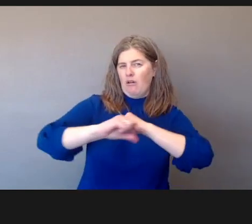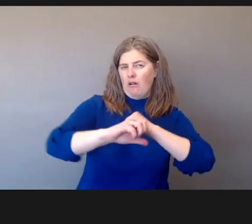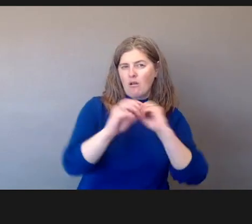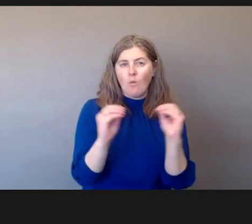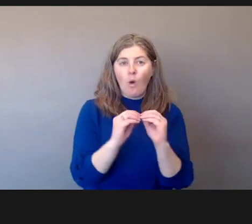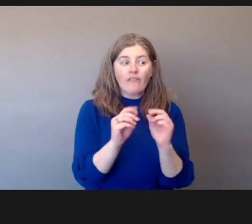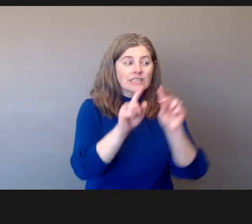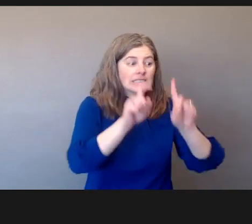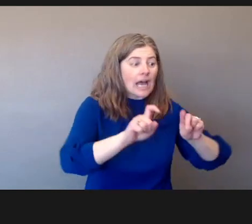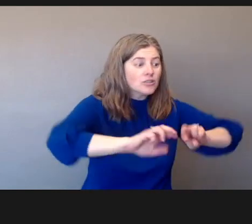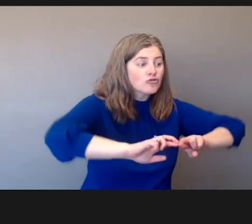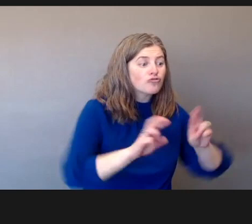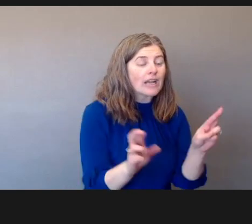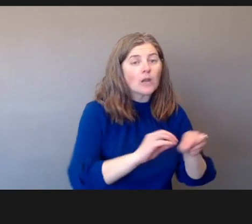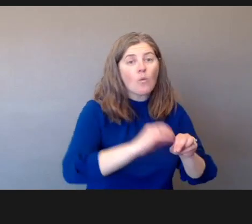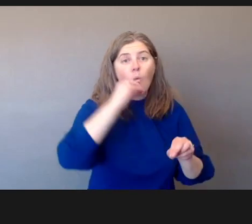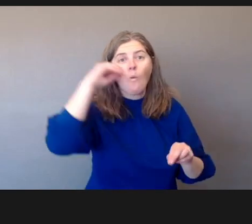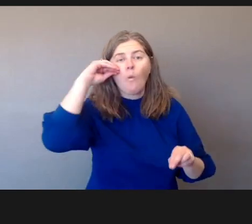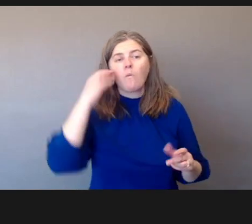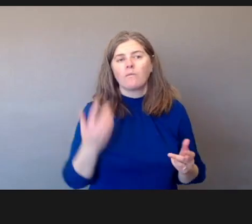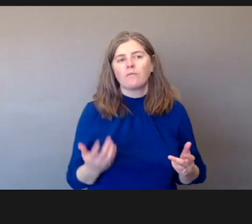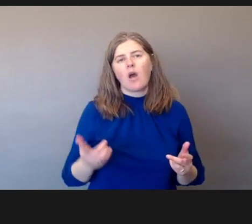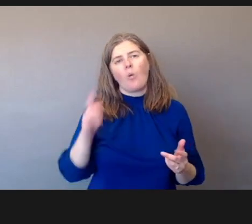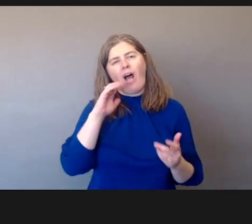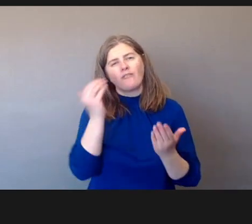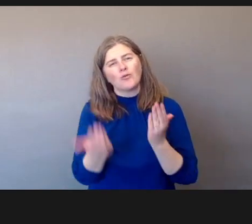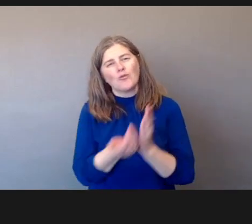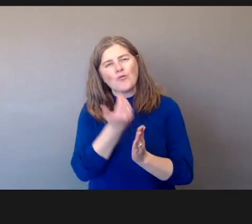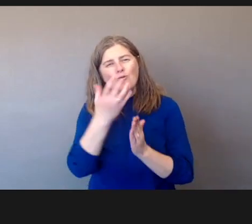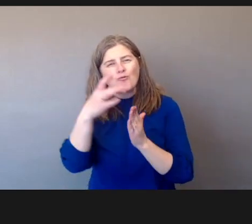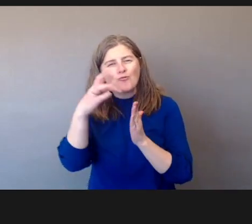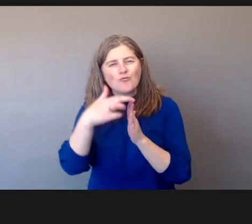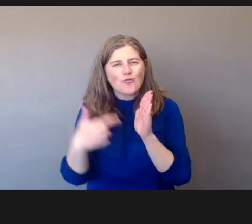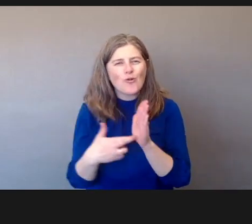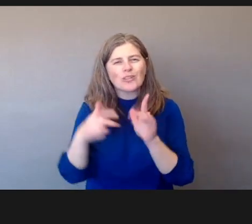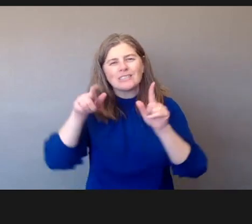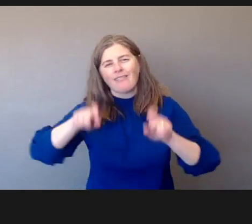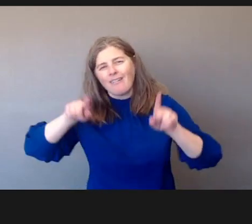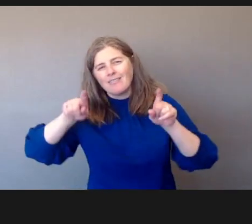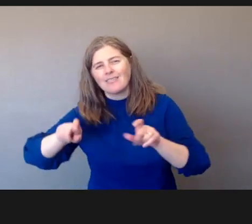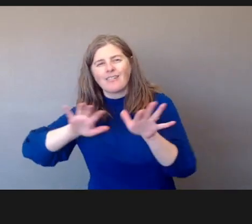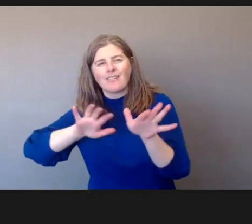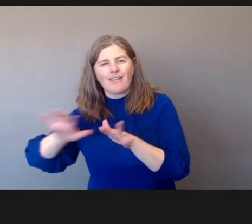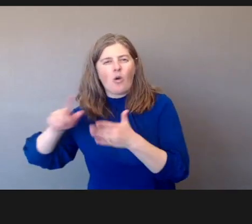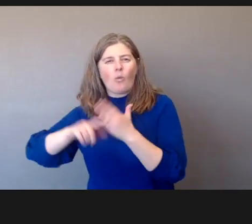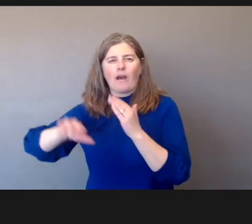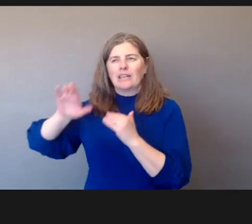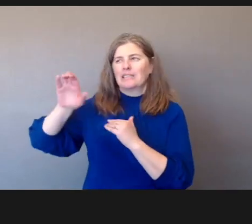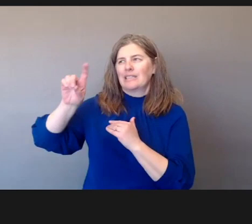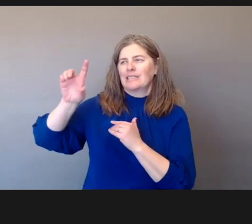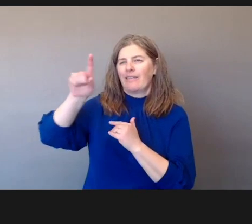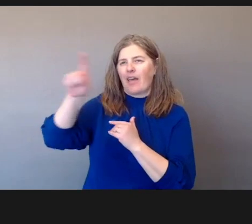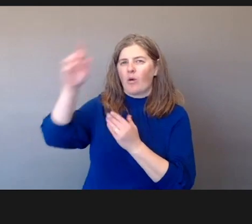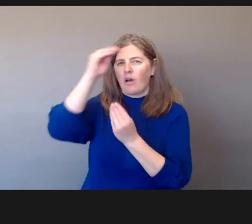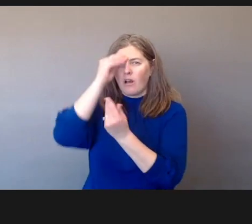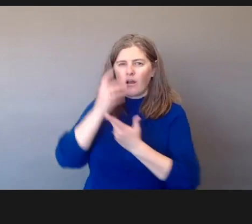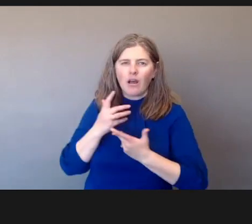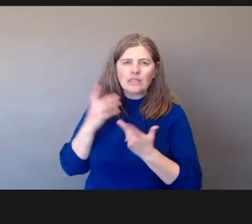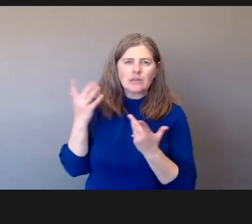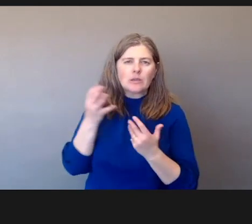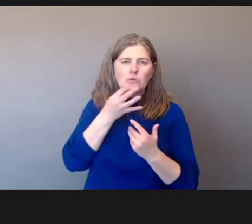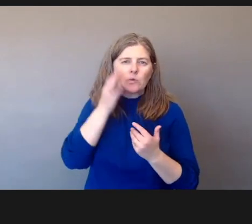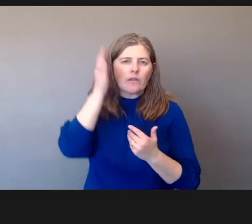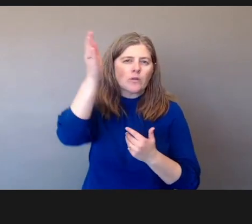test supplies in your home. There will be new guidance on testing and like the CDC will come out with probably something in the